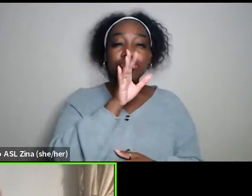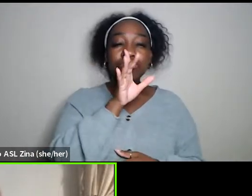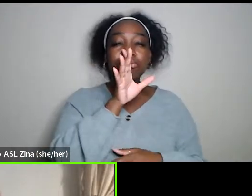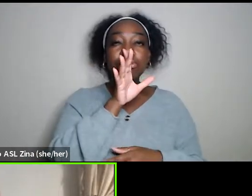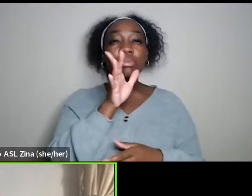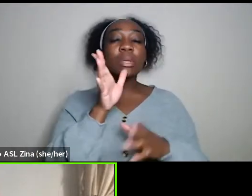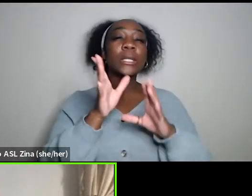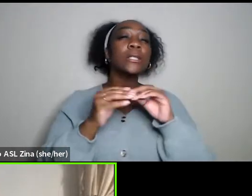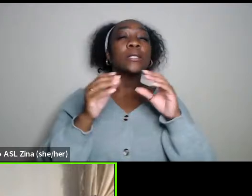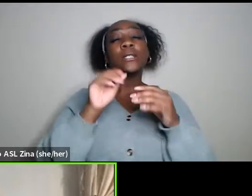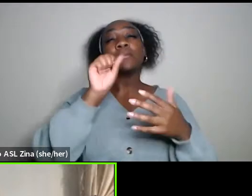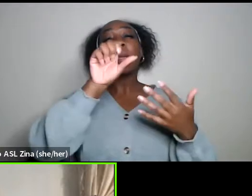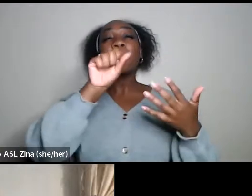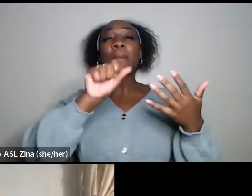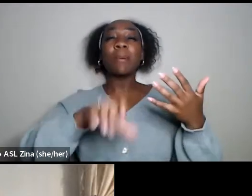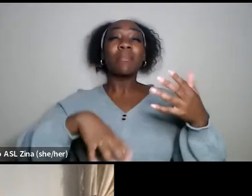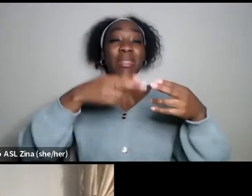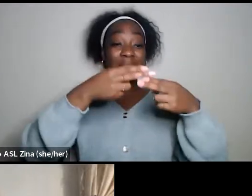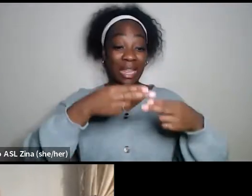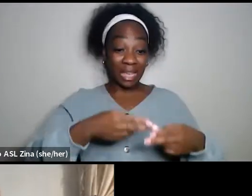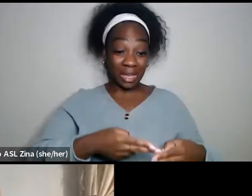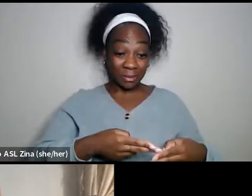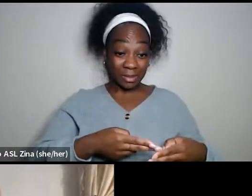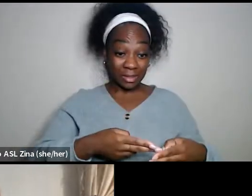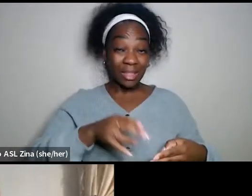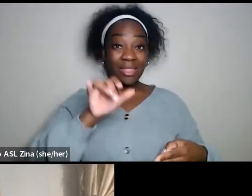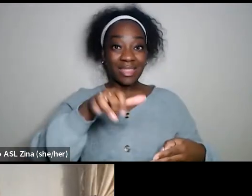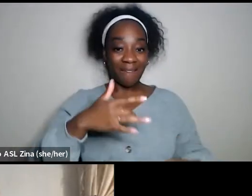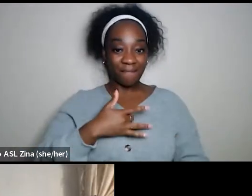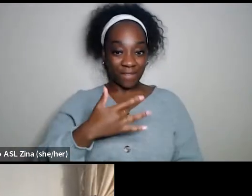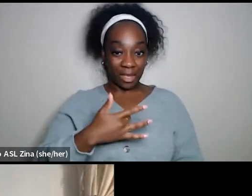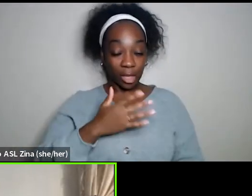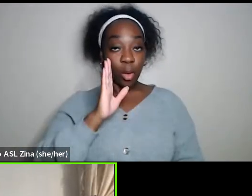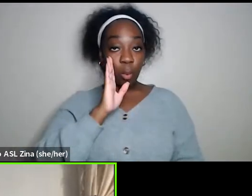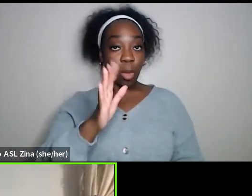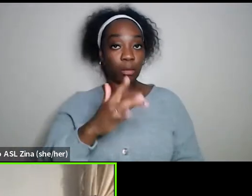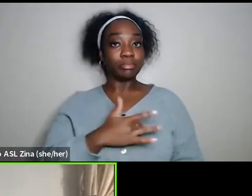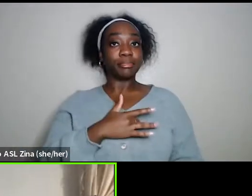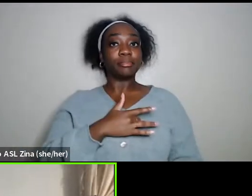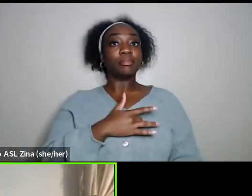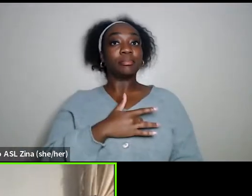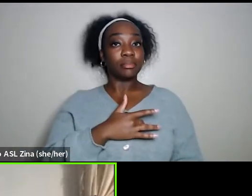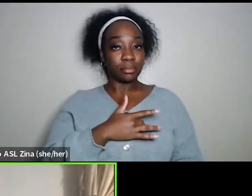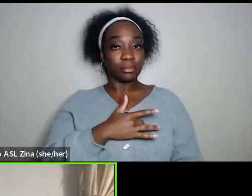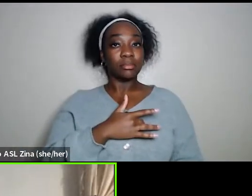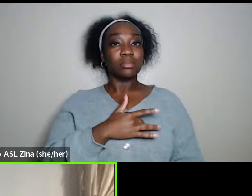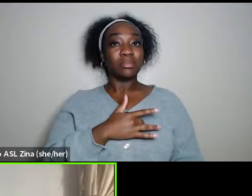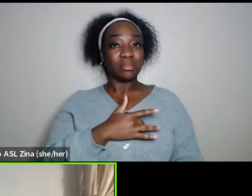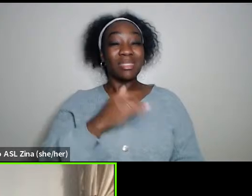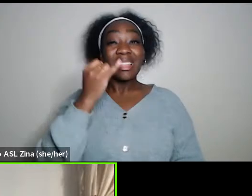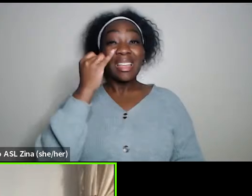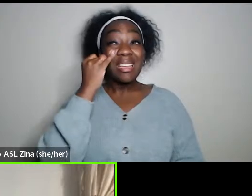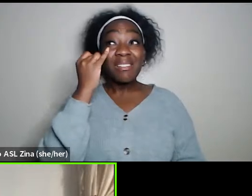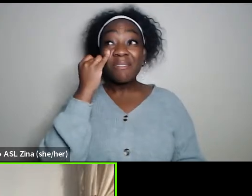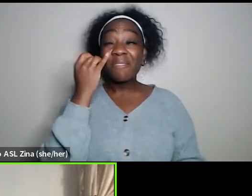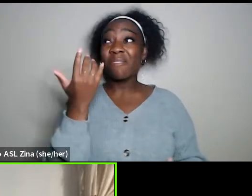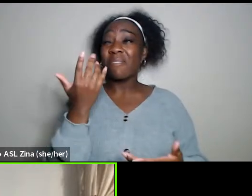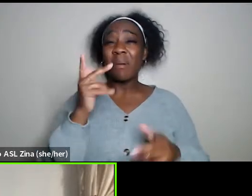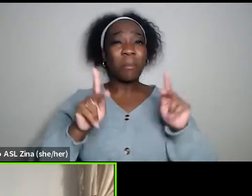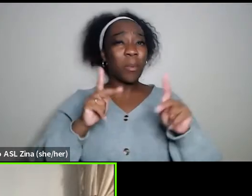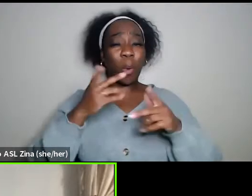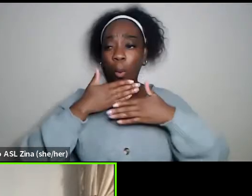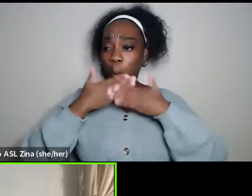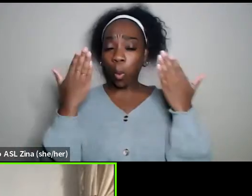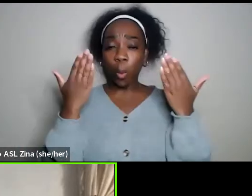into you, and you must feel the empathy. I mean, when people don't have any sense of that, they